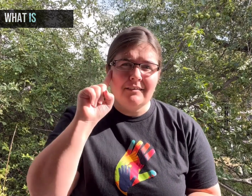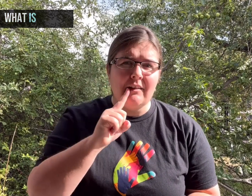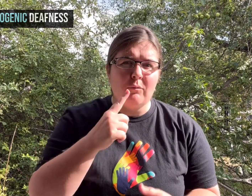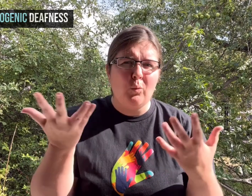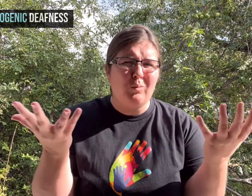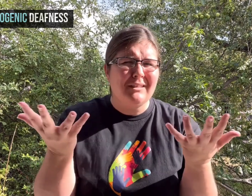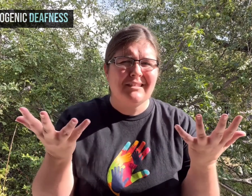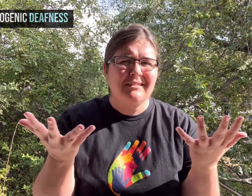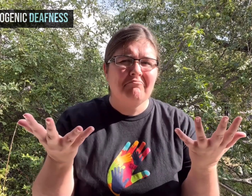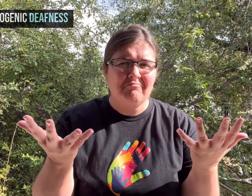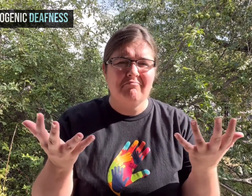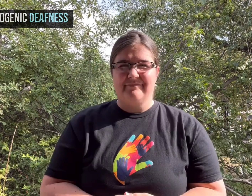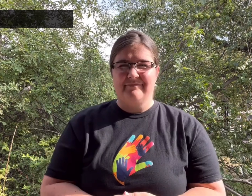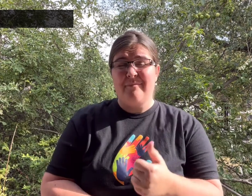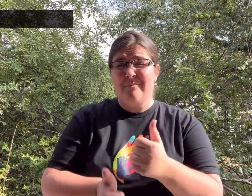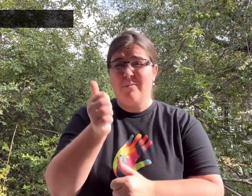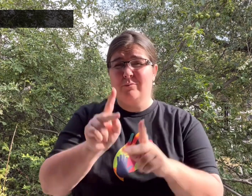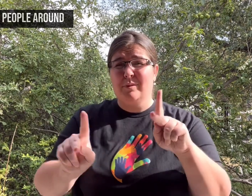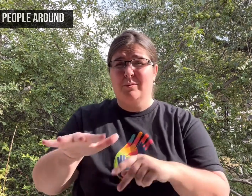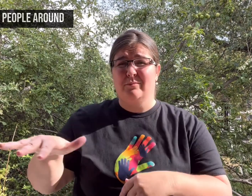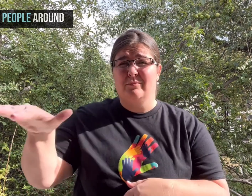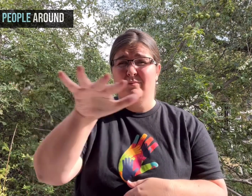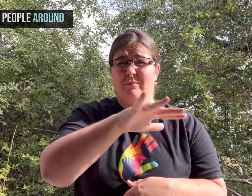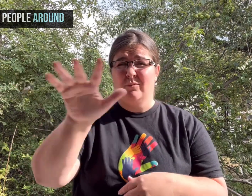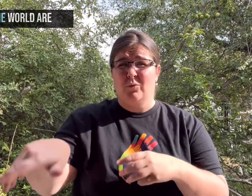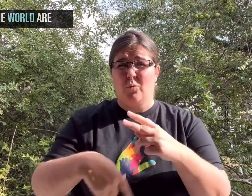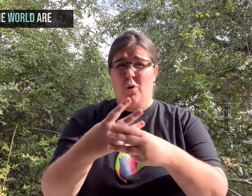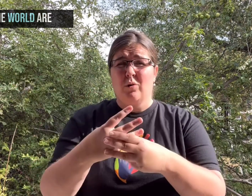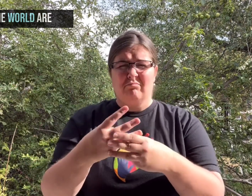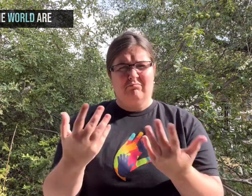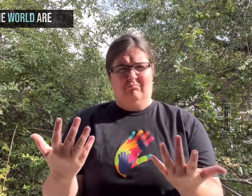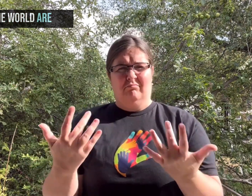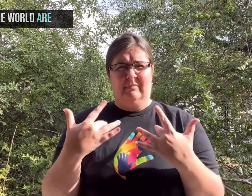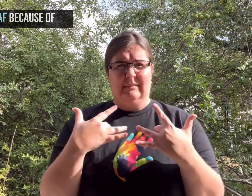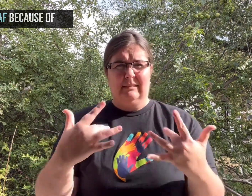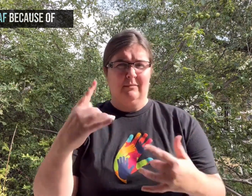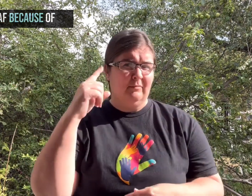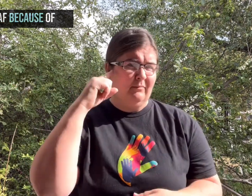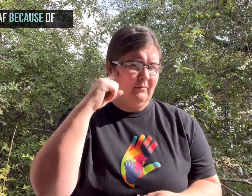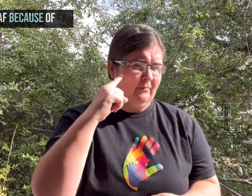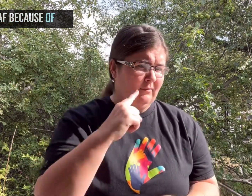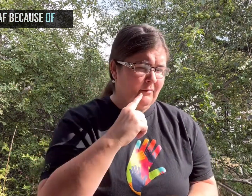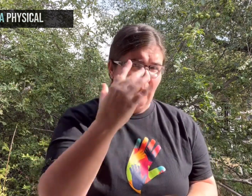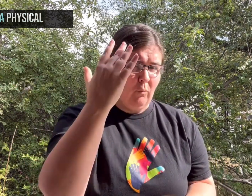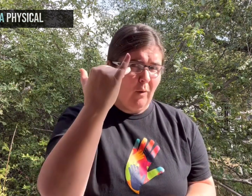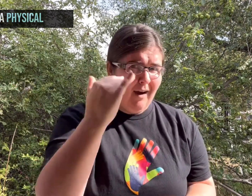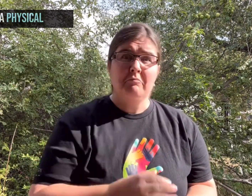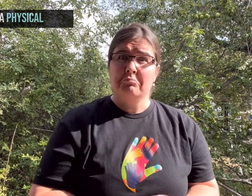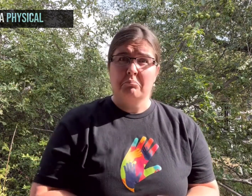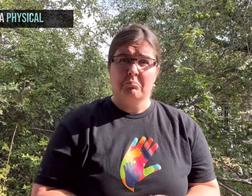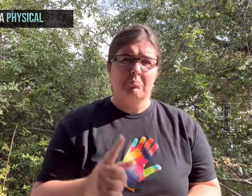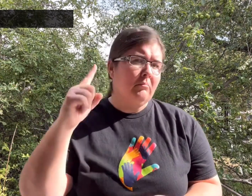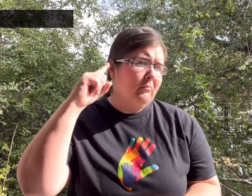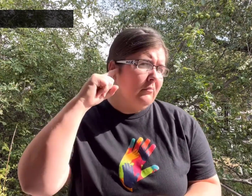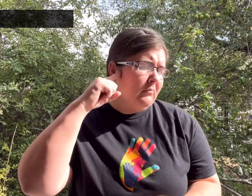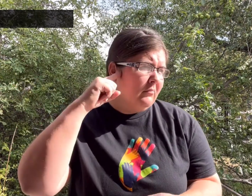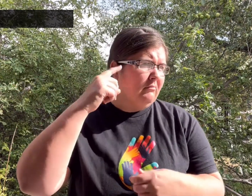What is psychogenic deafness? Most people around the world are deaf because of a